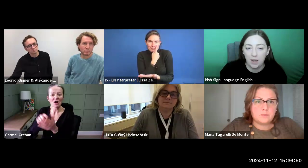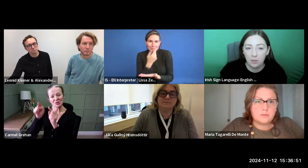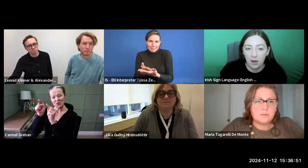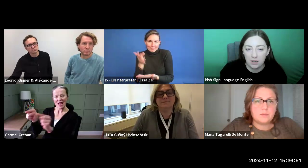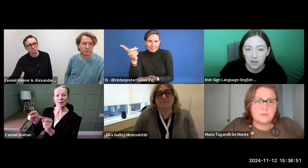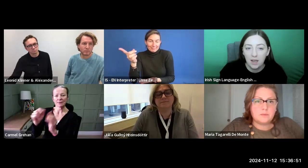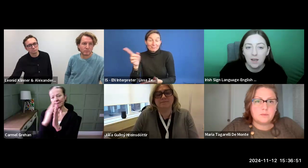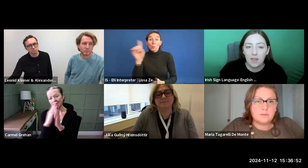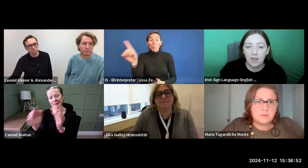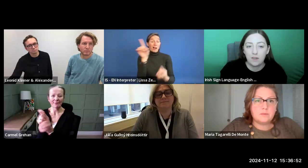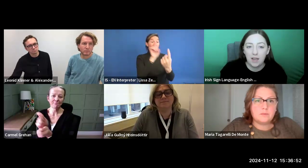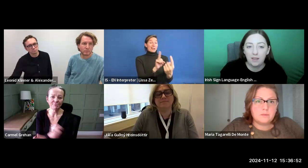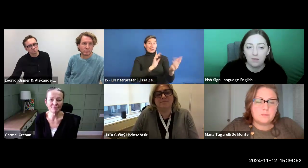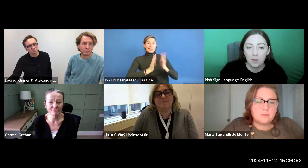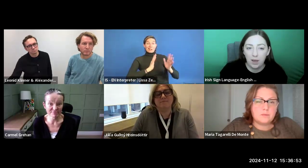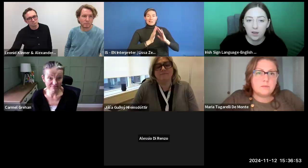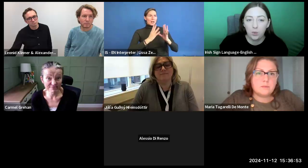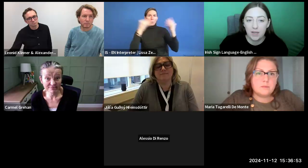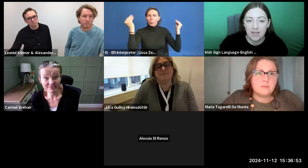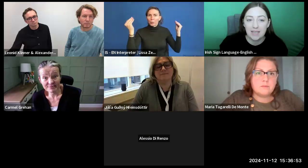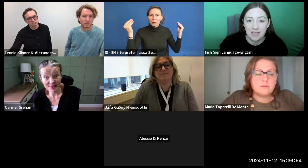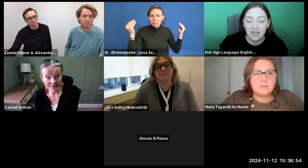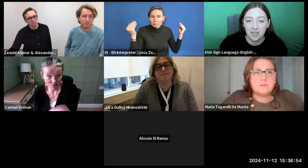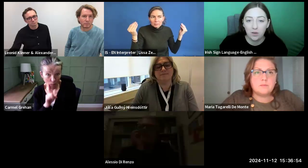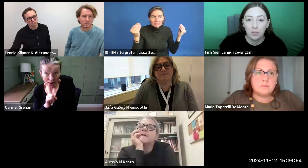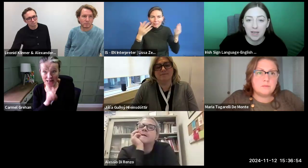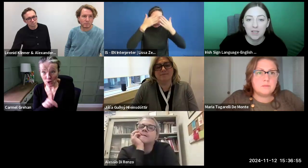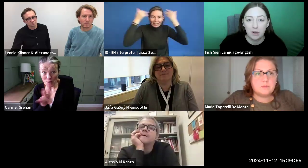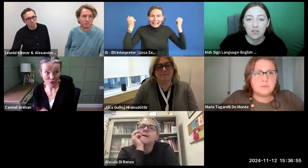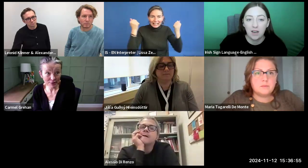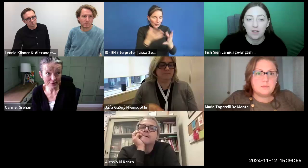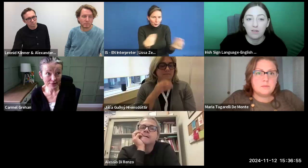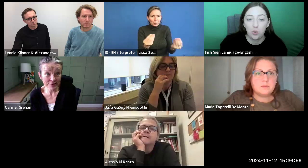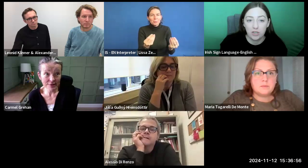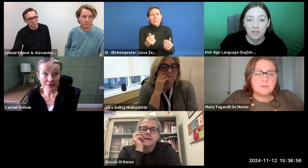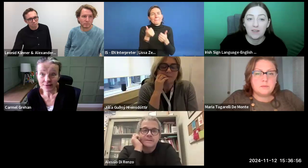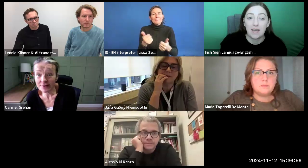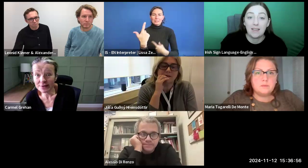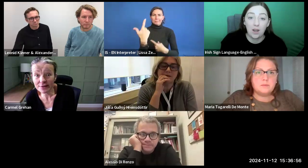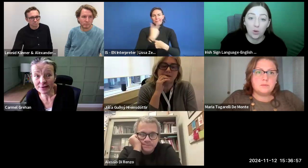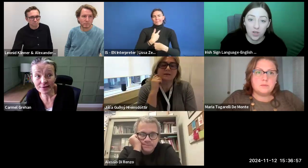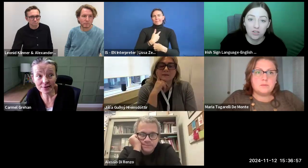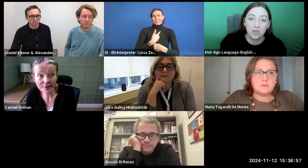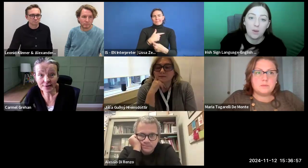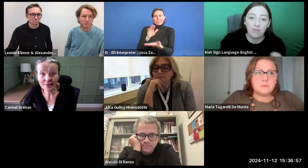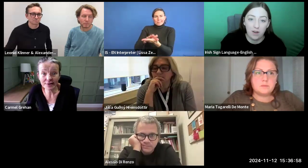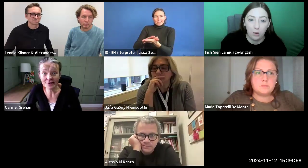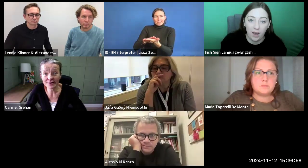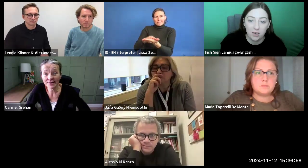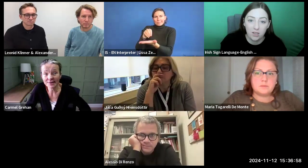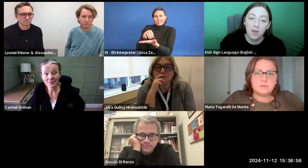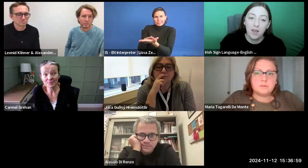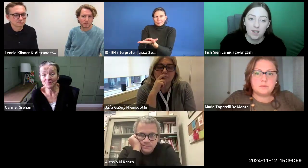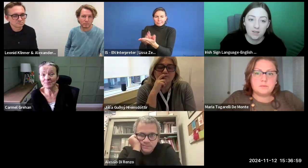people feedback in person, they can forget that feedback quite easily. So for me, it's better to have that recording that they can then hold on to and